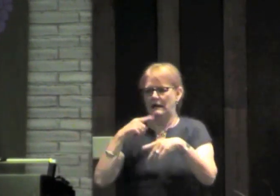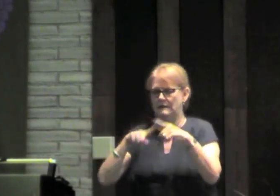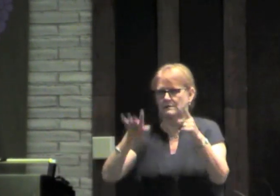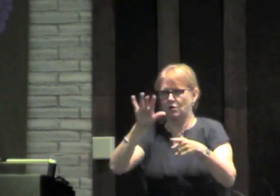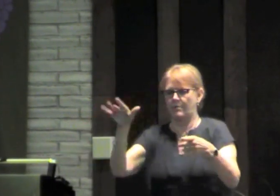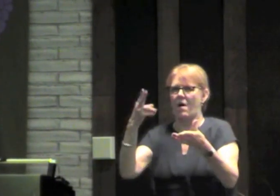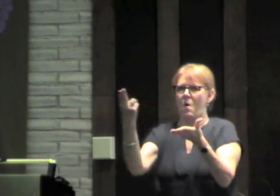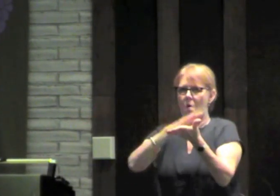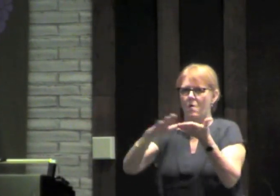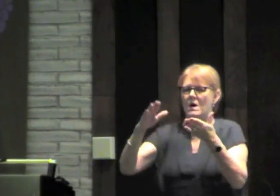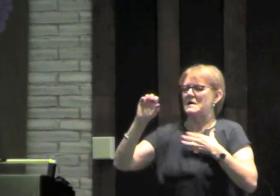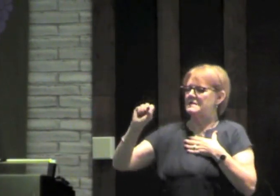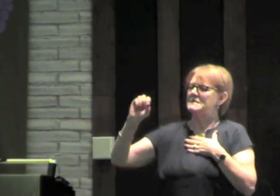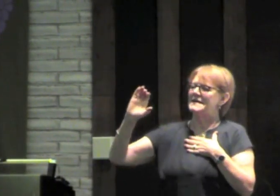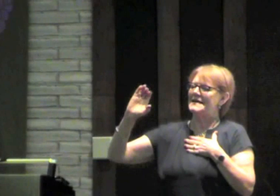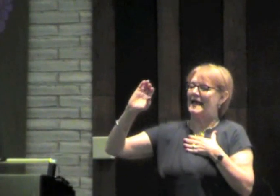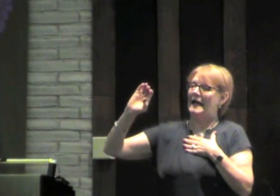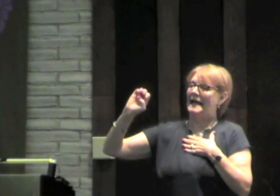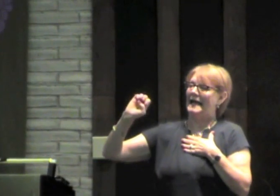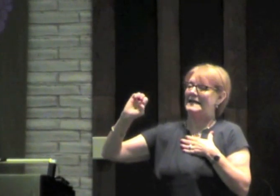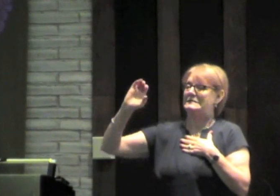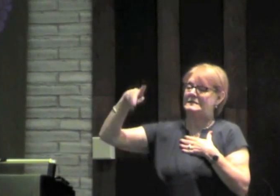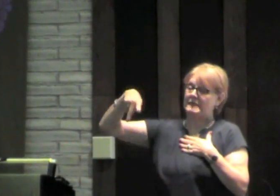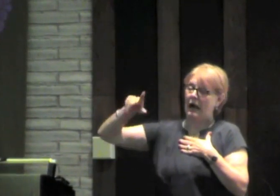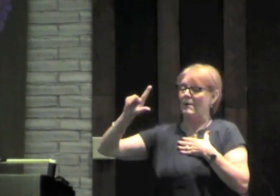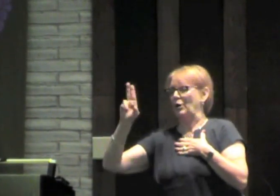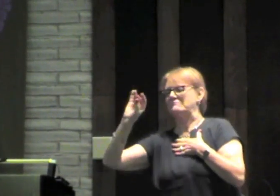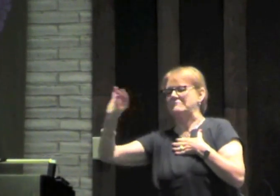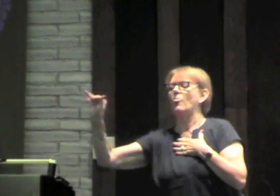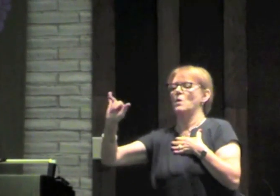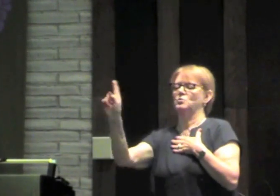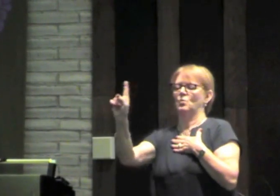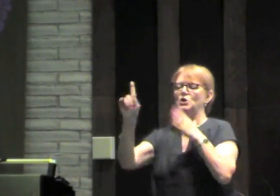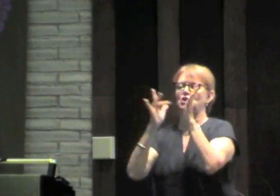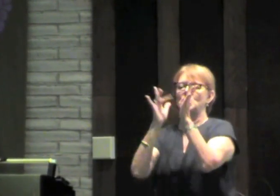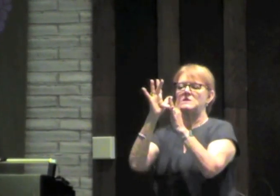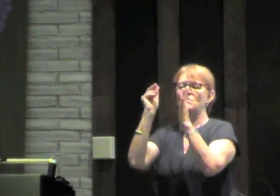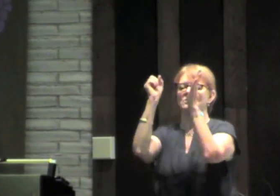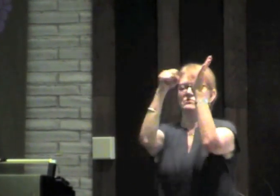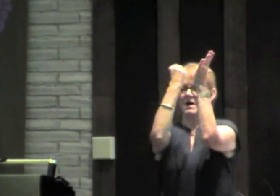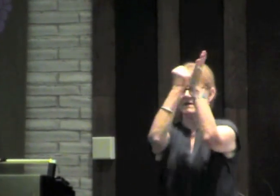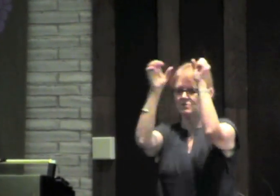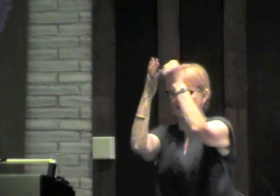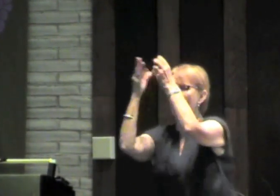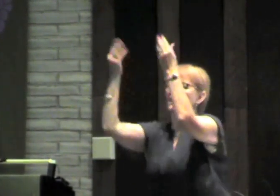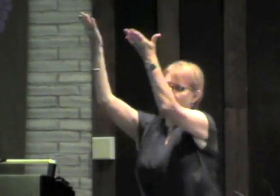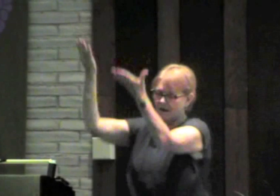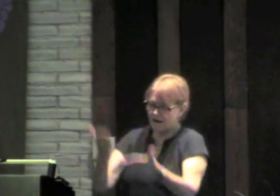see. I can't remember what this is called. It was called the Holy Sepulchre. The Holy Sepulchre, and this is where Jesus